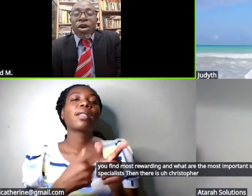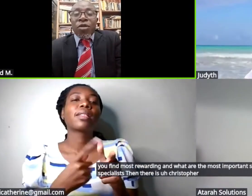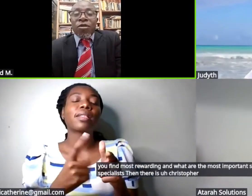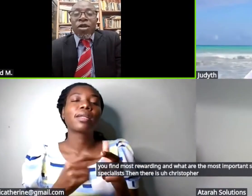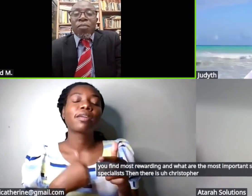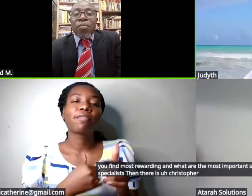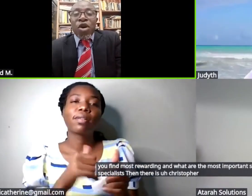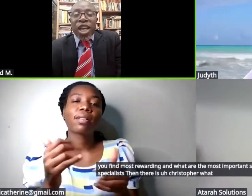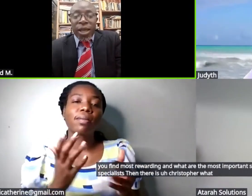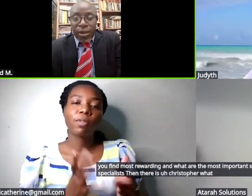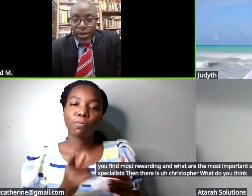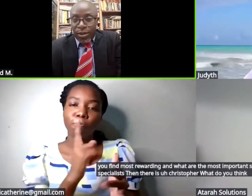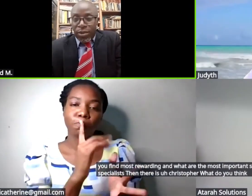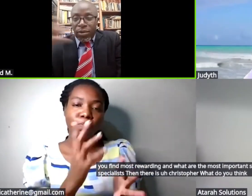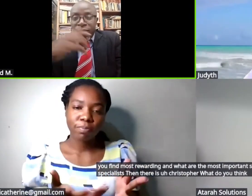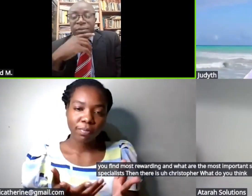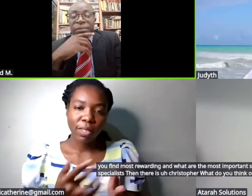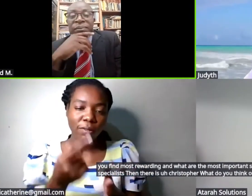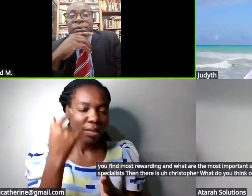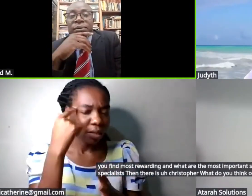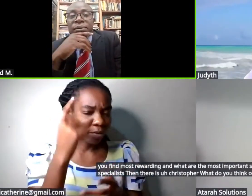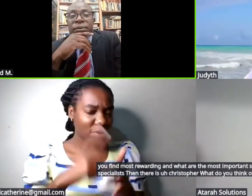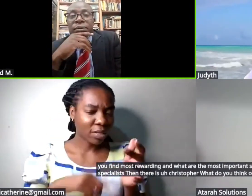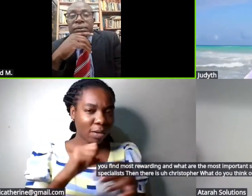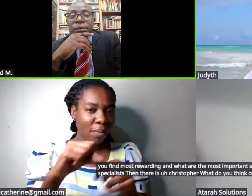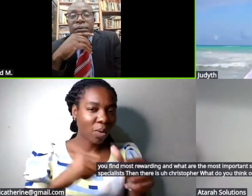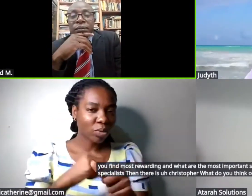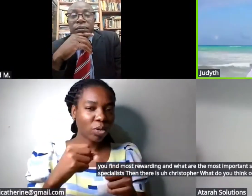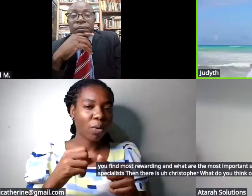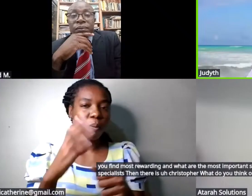think of bonding?